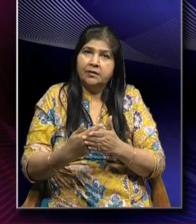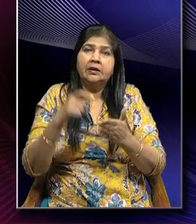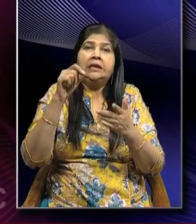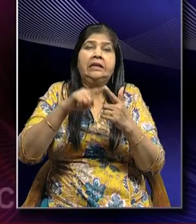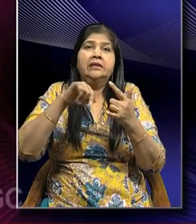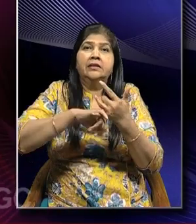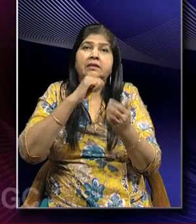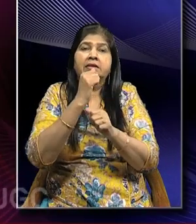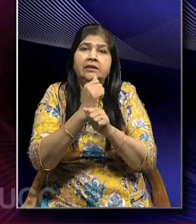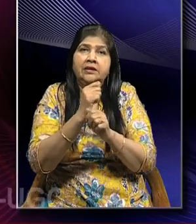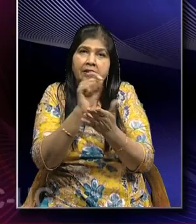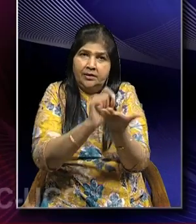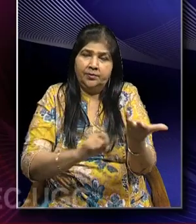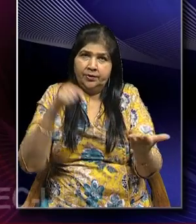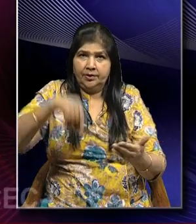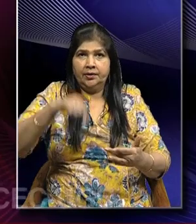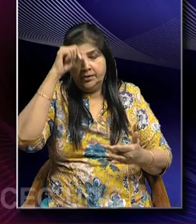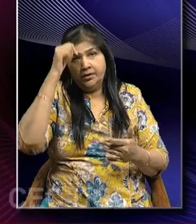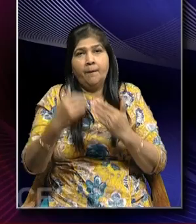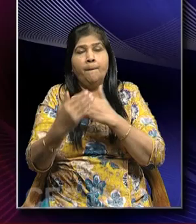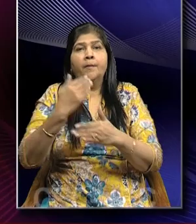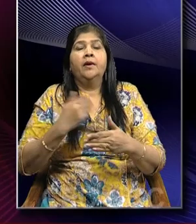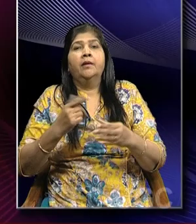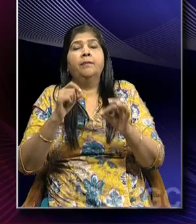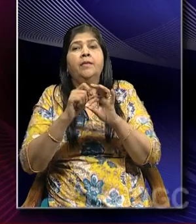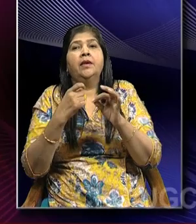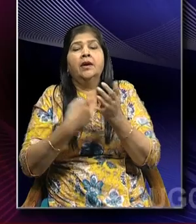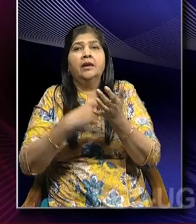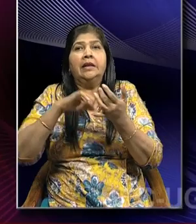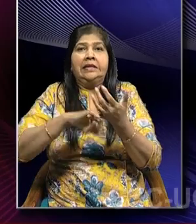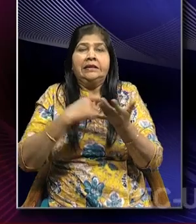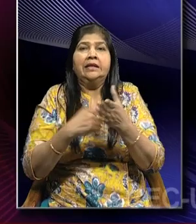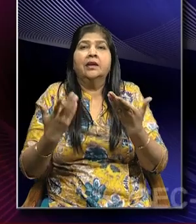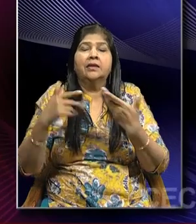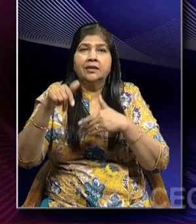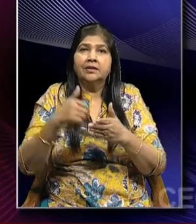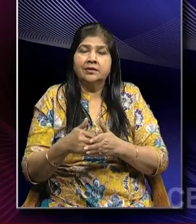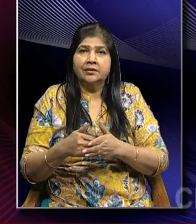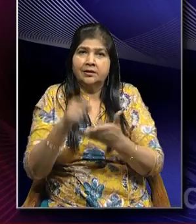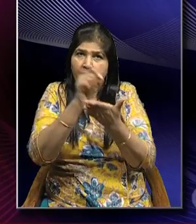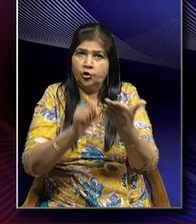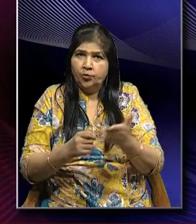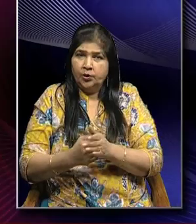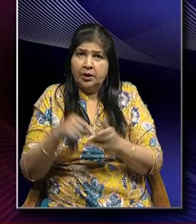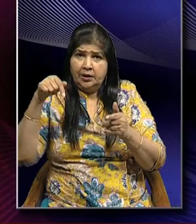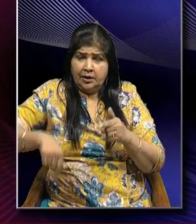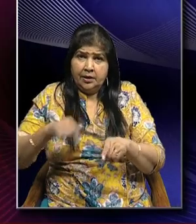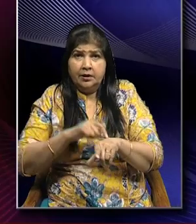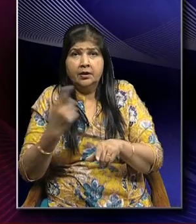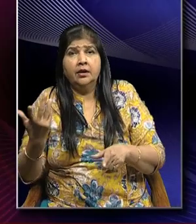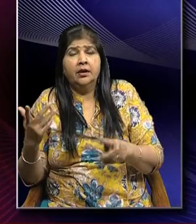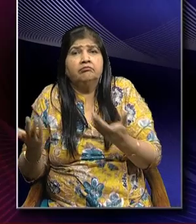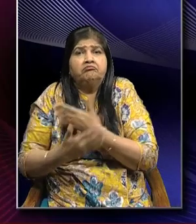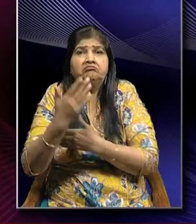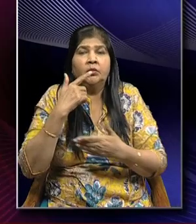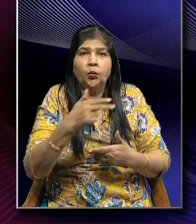India. Now let me tell you about the background of BRSR, that is the current reporting regime, which